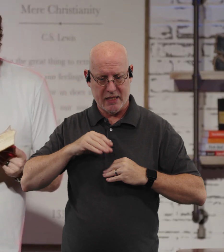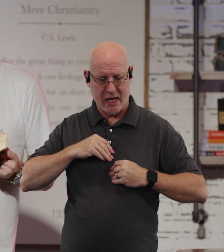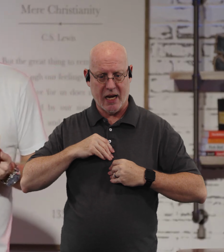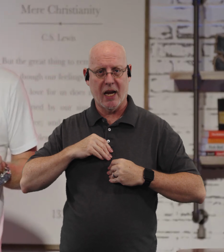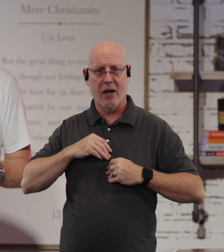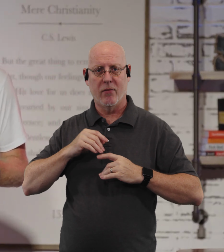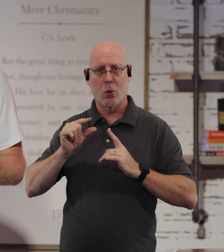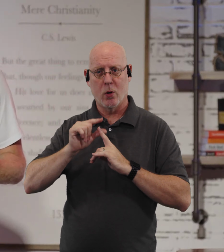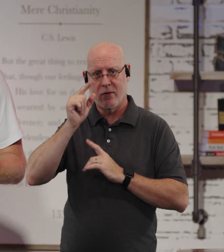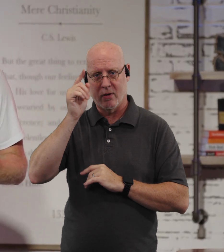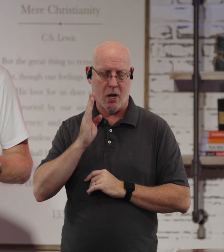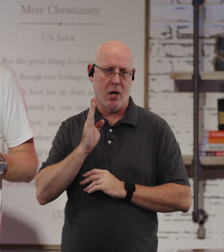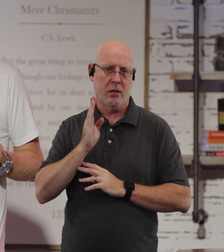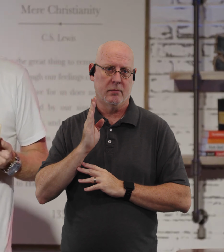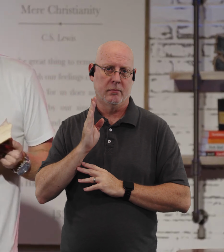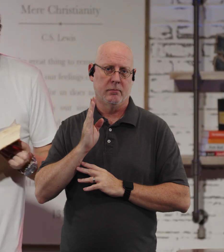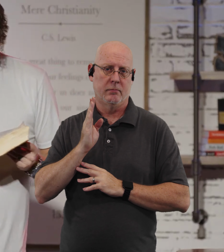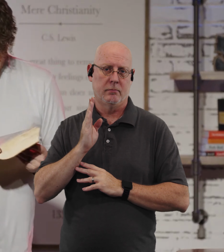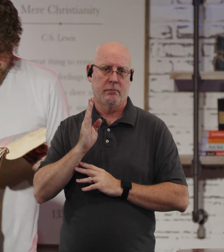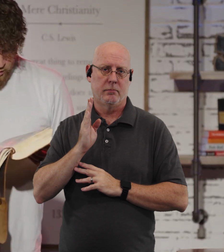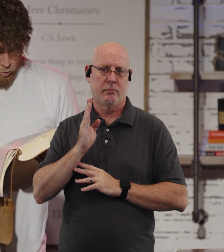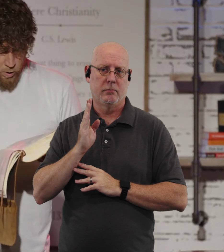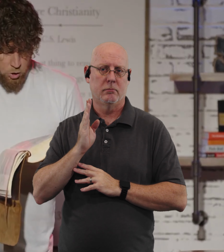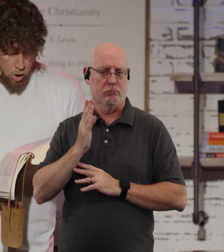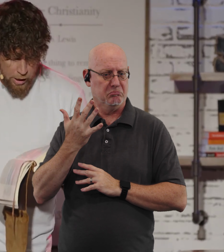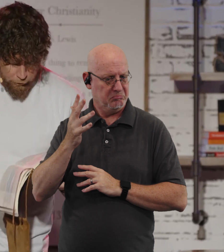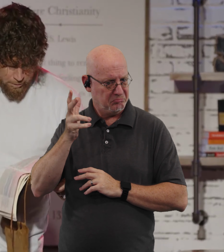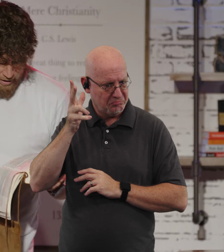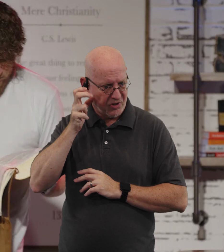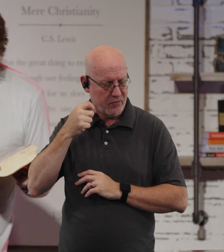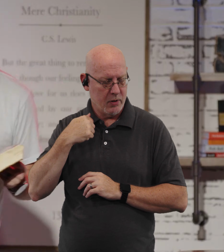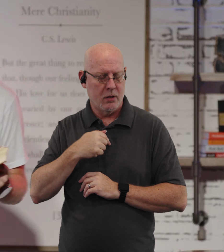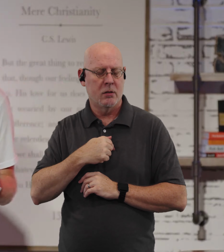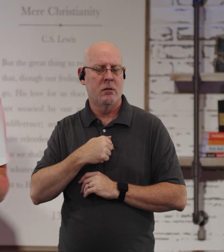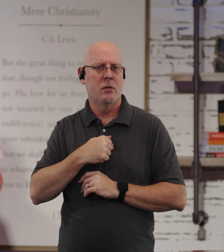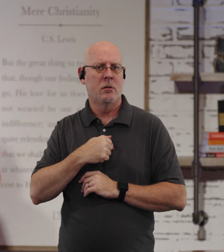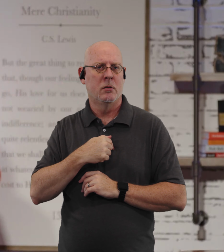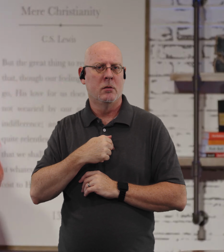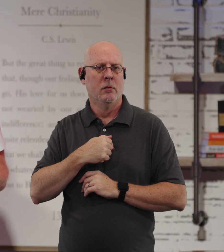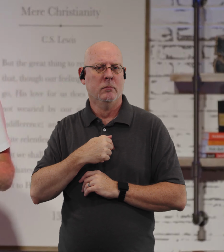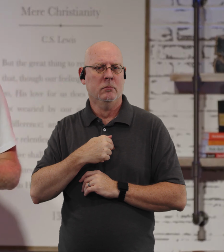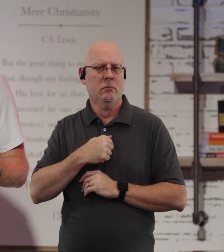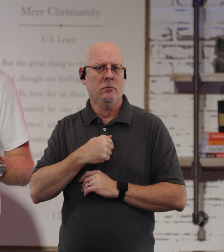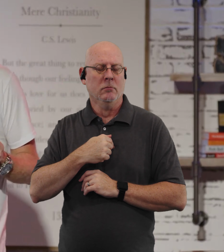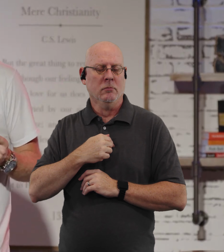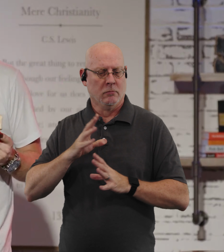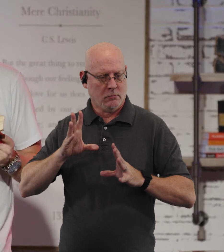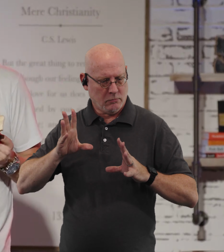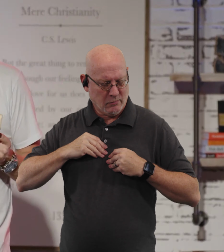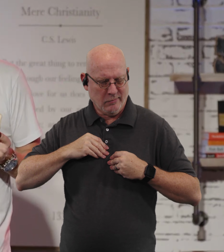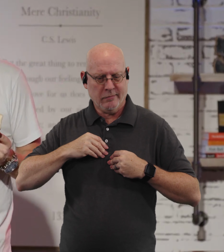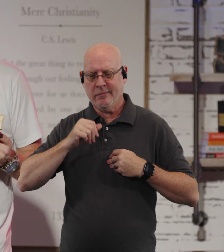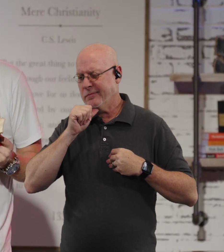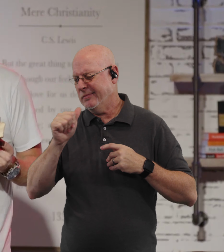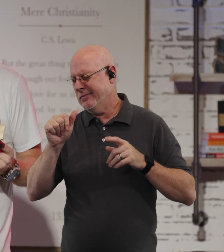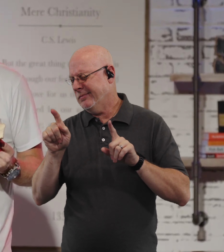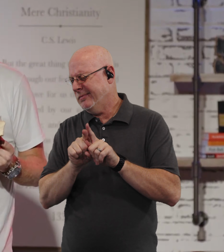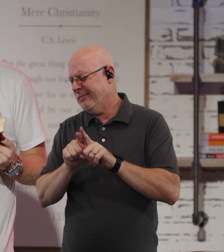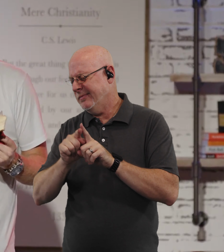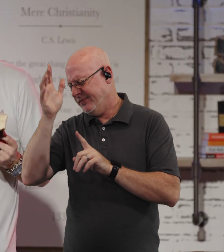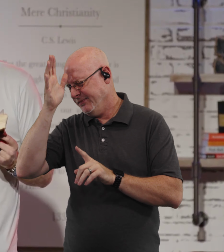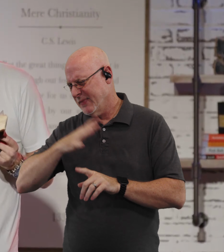the word of God, which you heard from us, you accepted it not as the